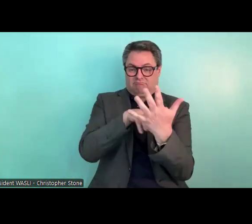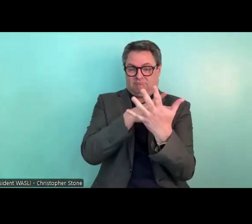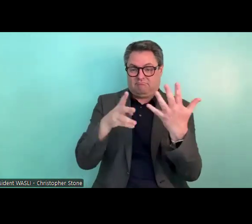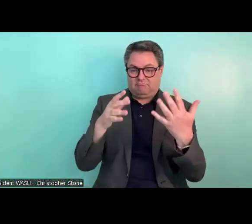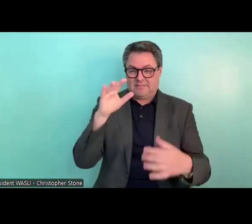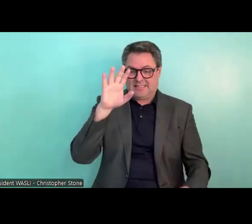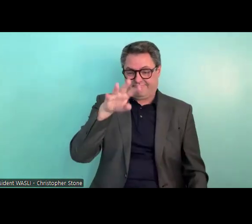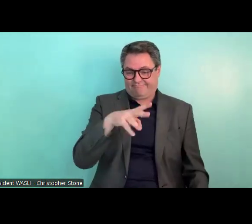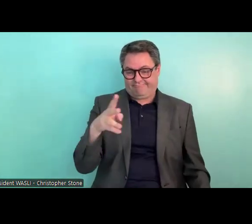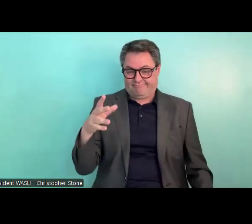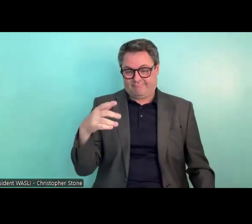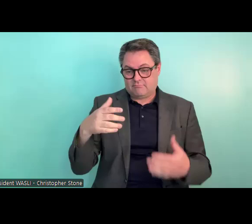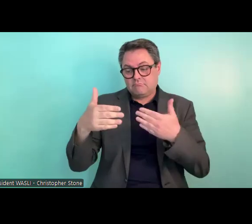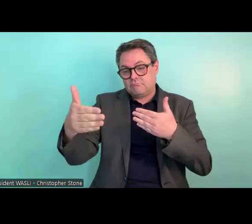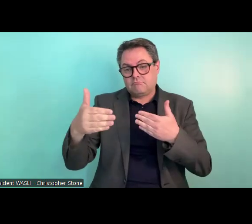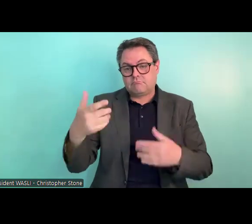So